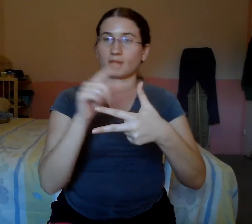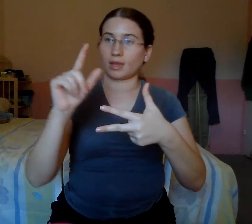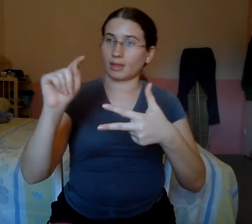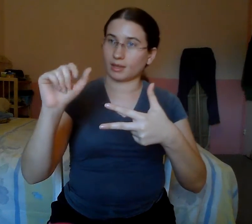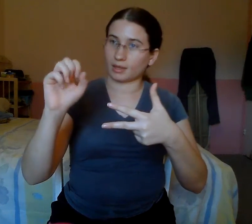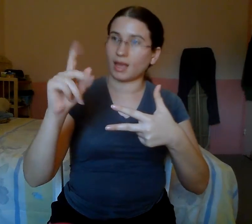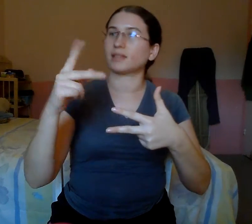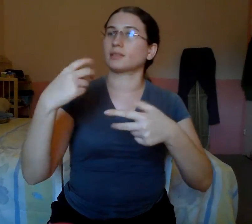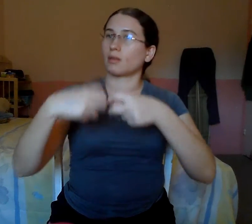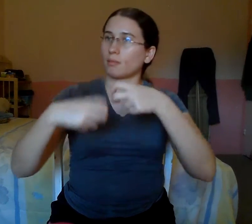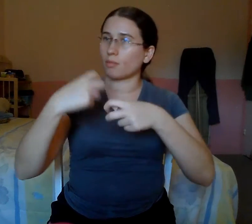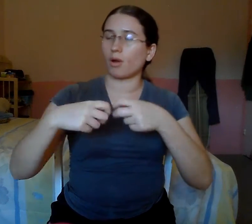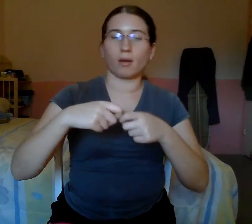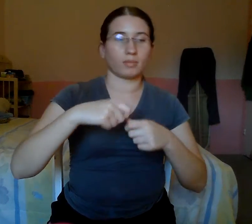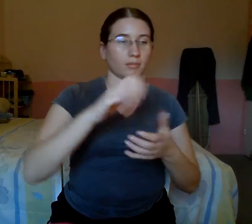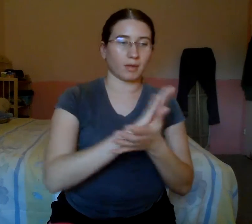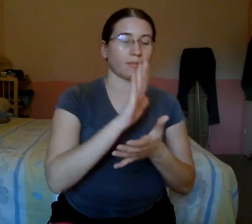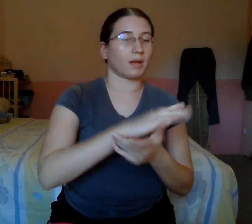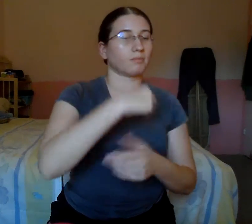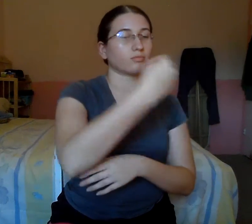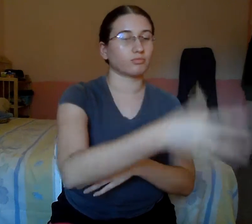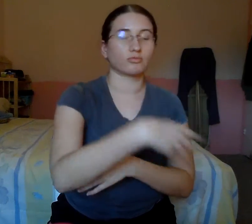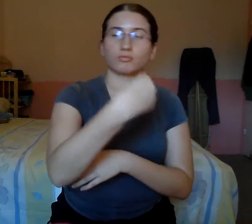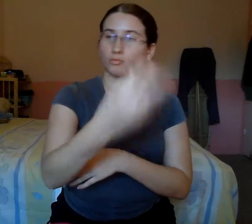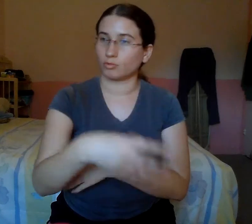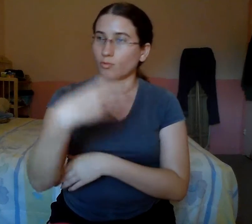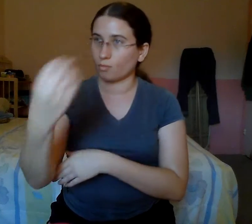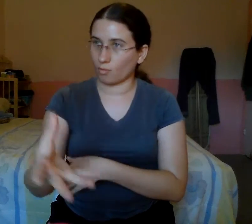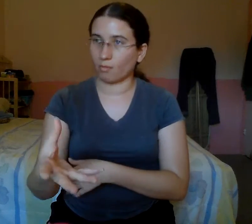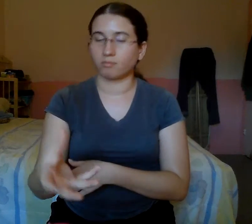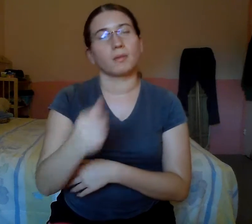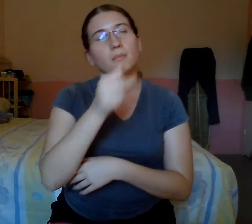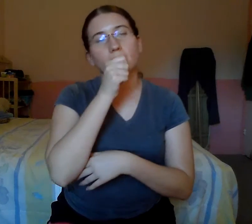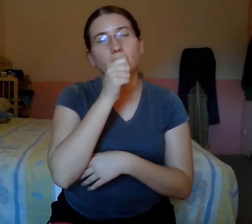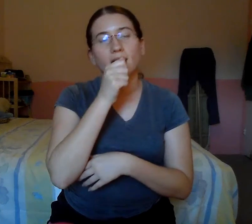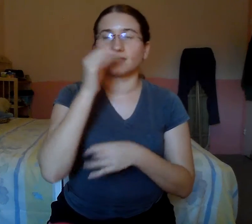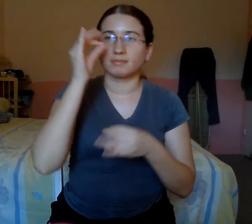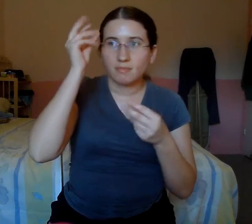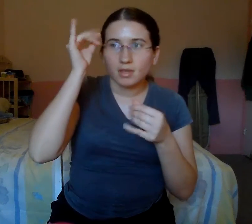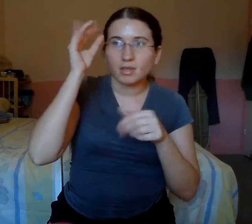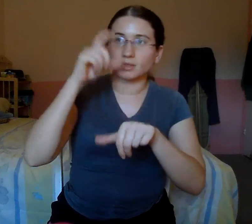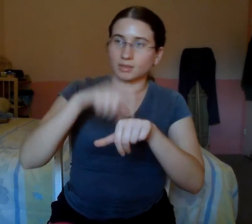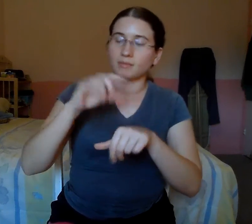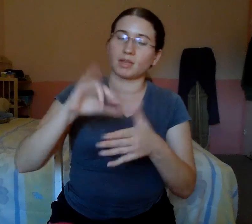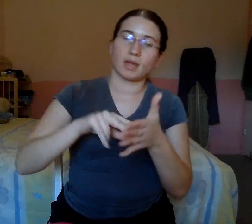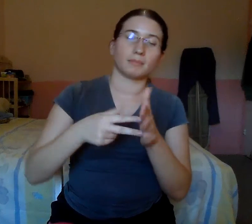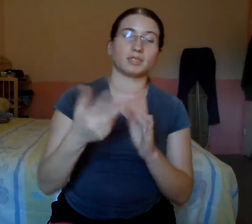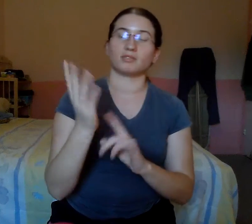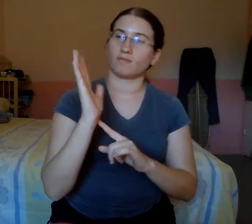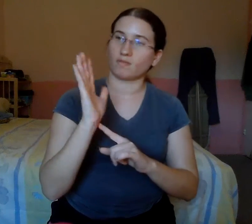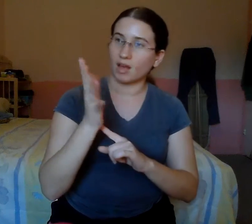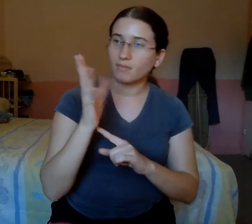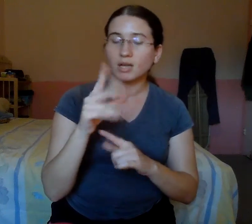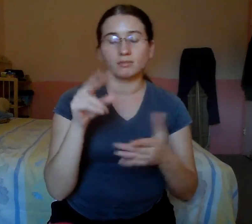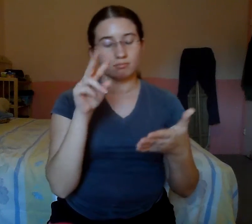I'm going to give you a few minutes of private think time. That just means that for the first few minutes, for 5 minutes, I just want you to kind of look at the sheet,